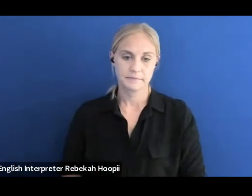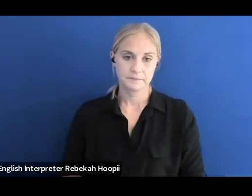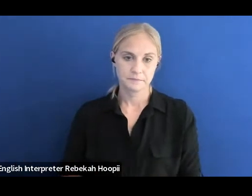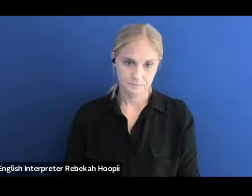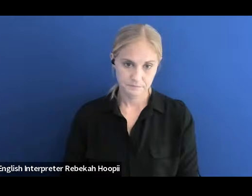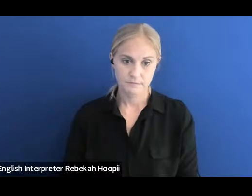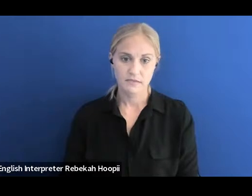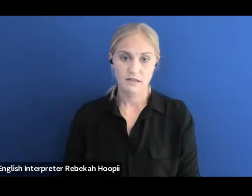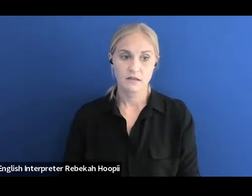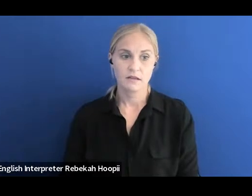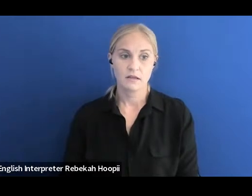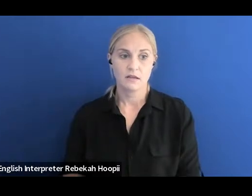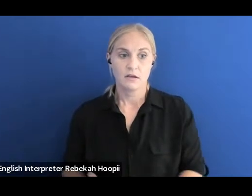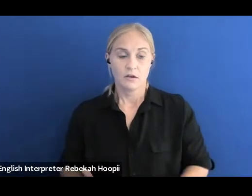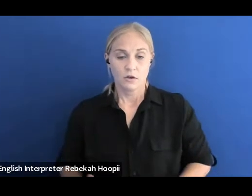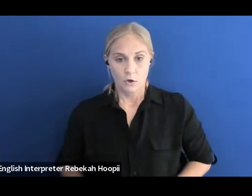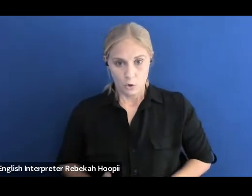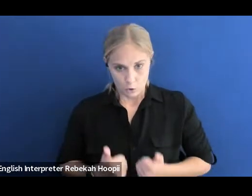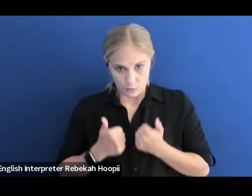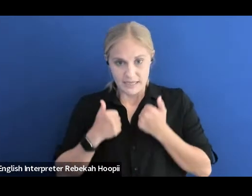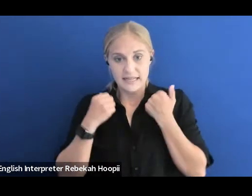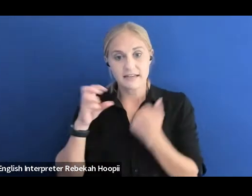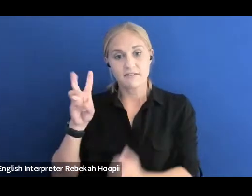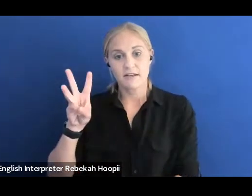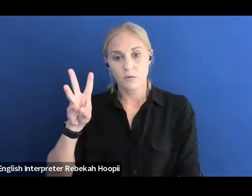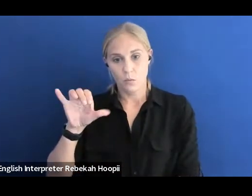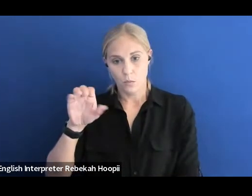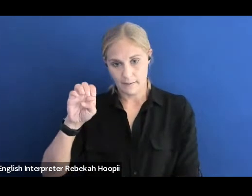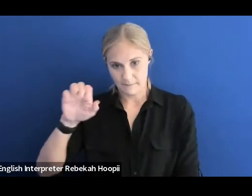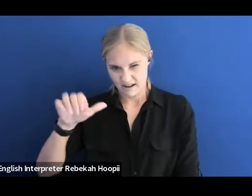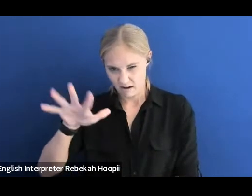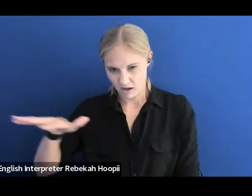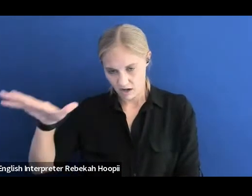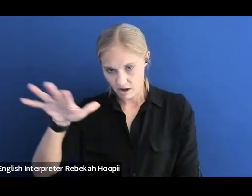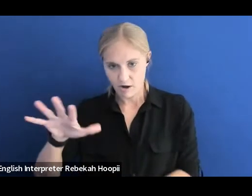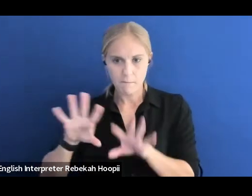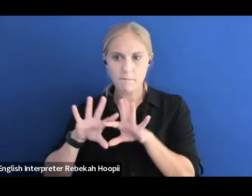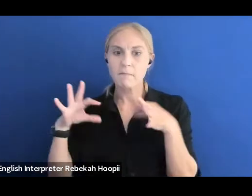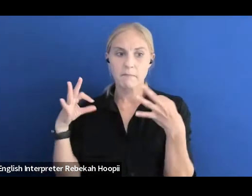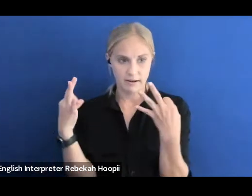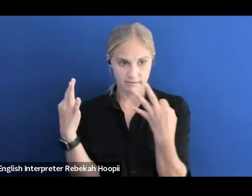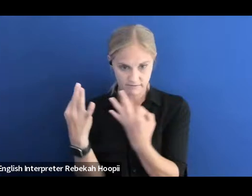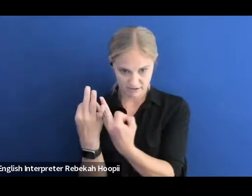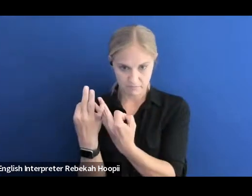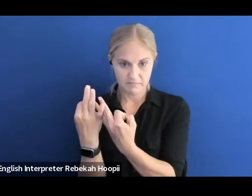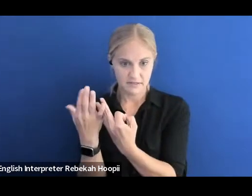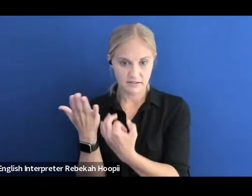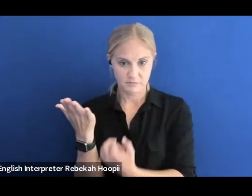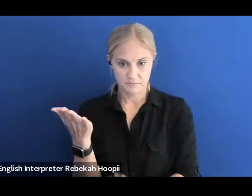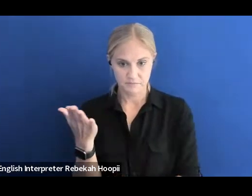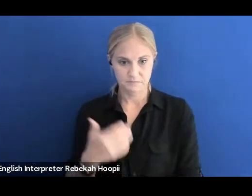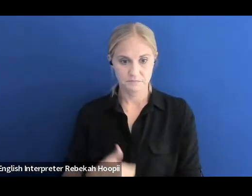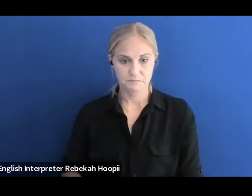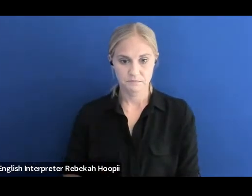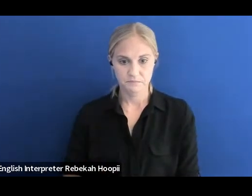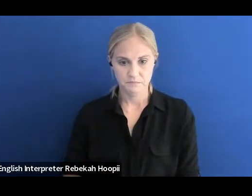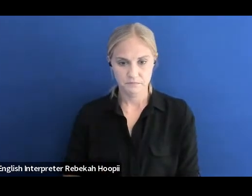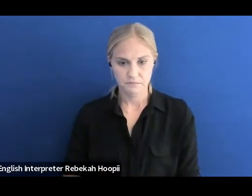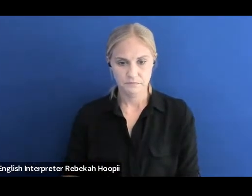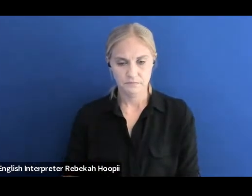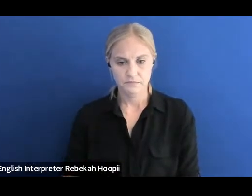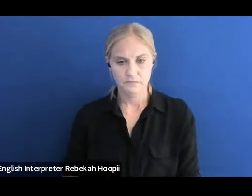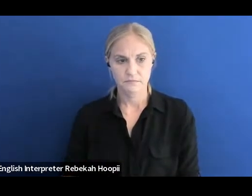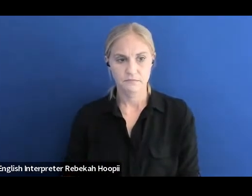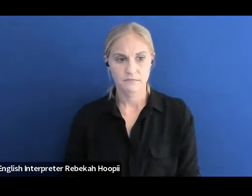We live in Pōhakuloa, Waimea, or Ohana Flores in case Ohana. And we've been